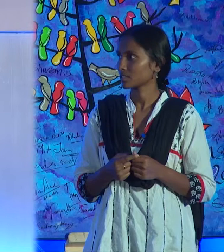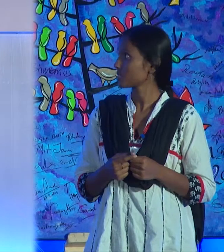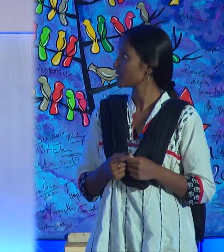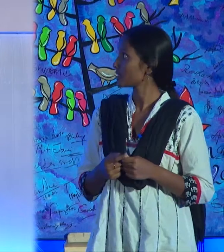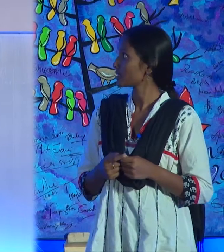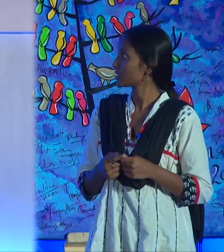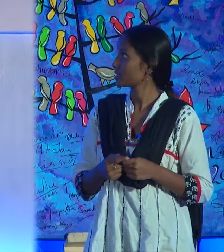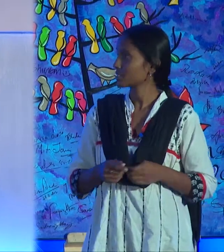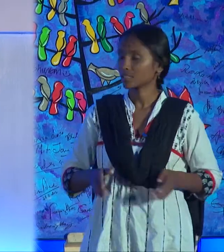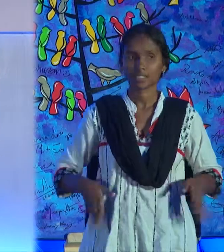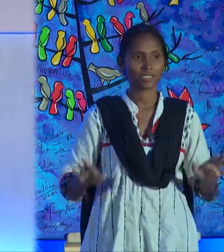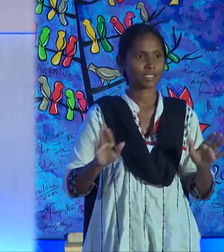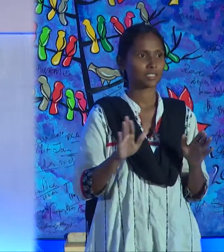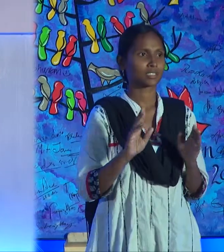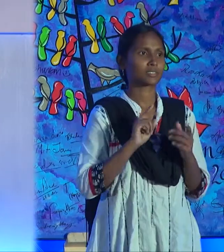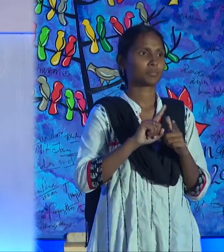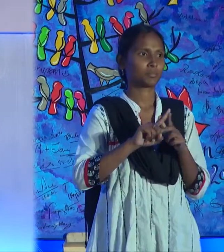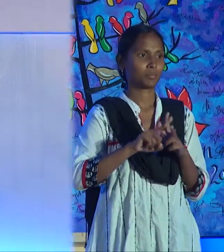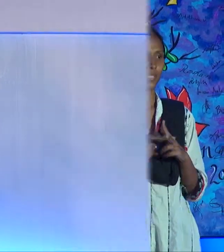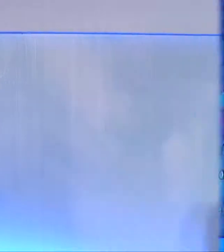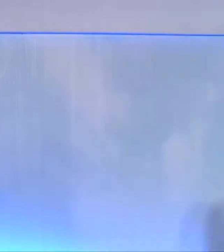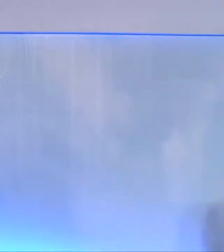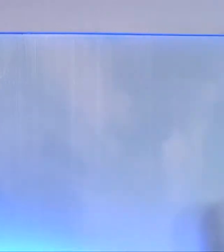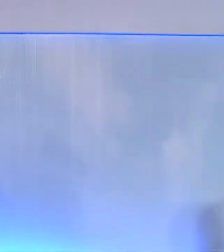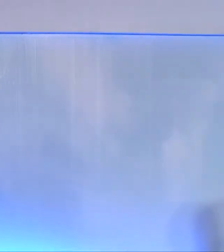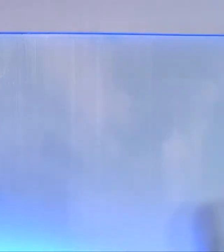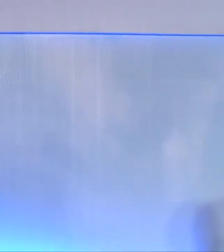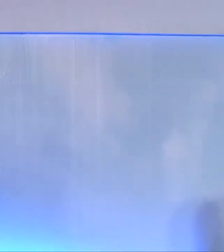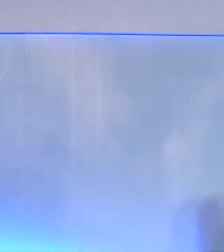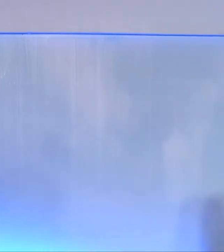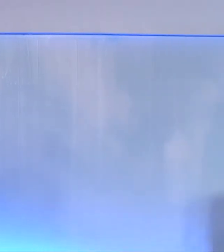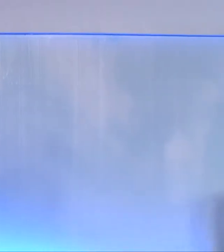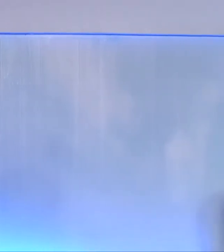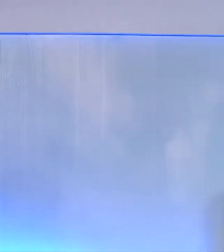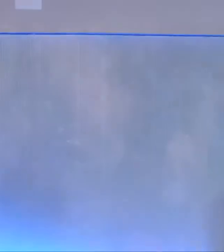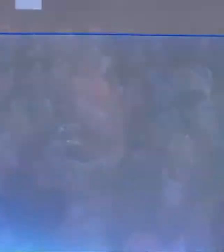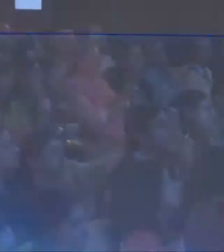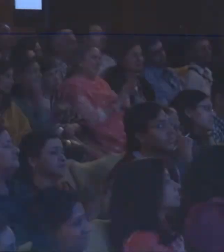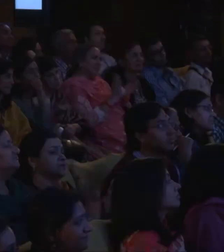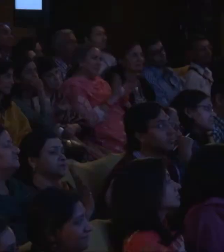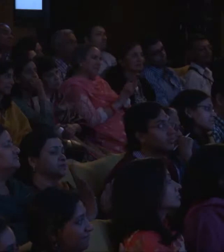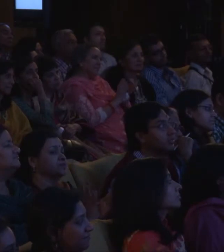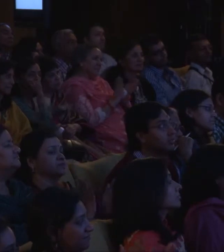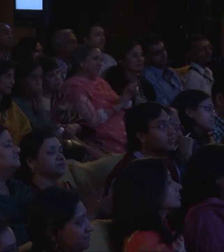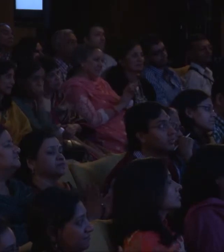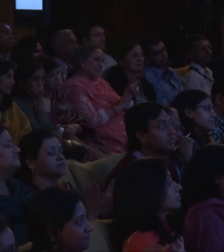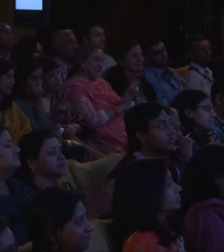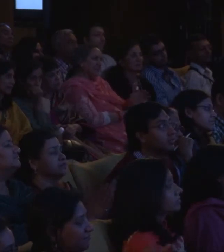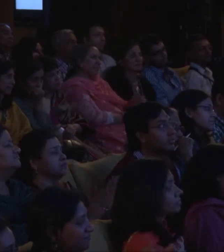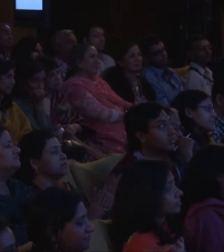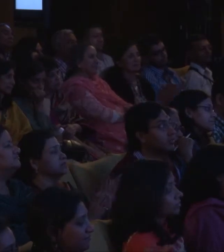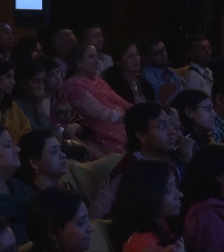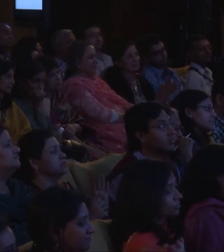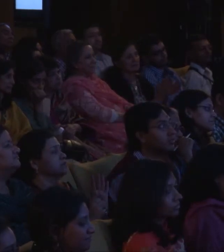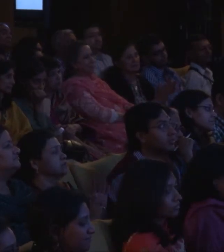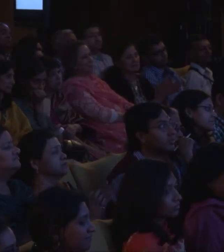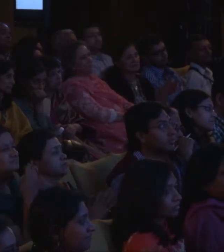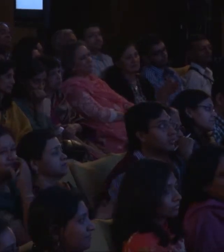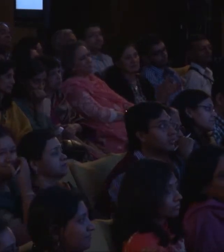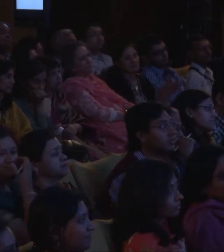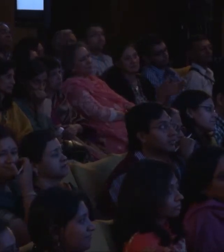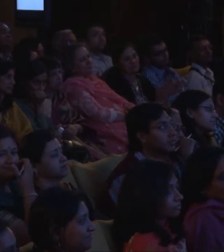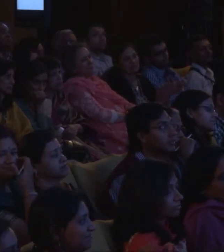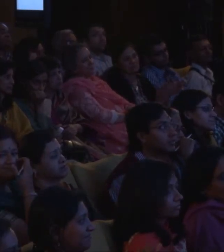let's begin. Let's begin. Thank you. Thank you very much.